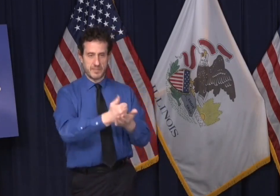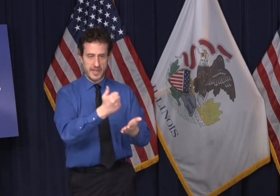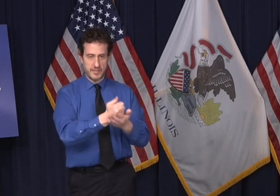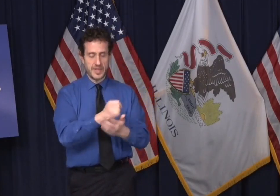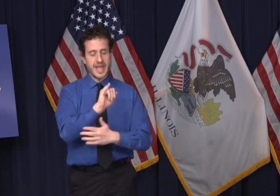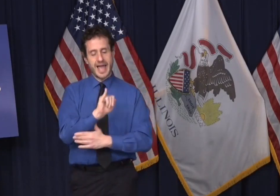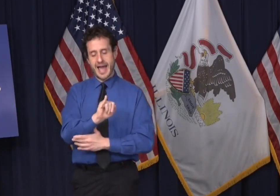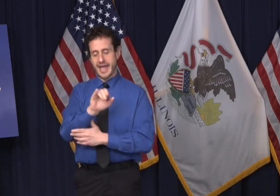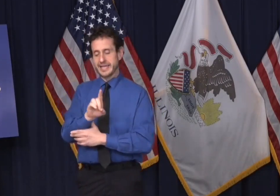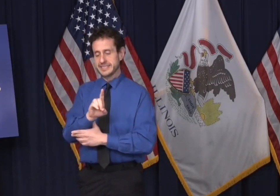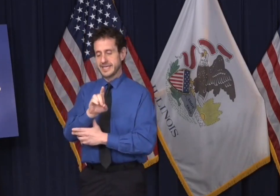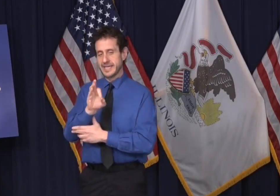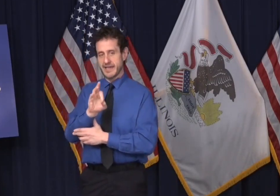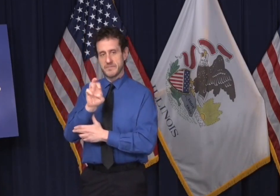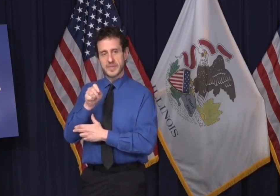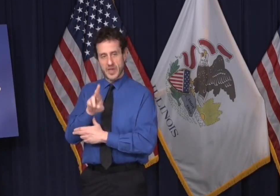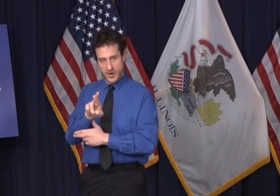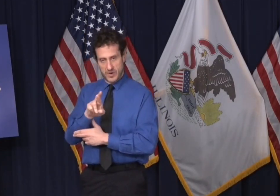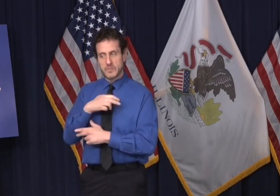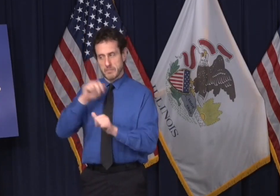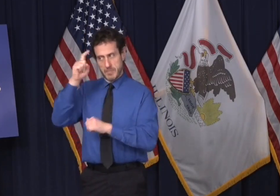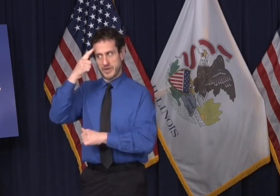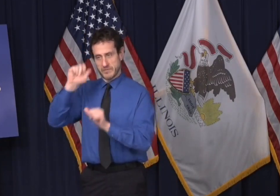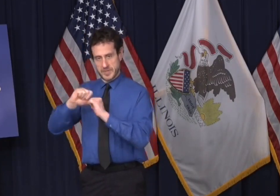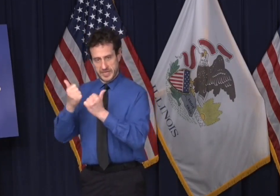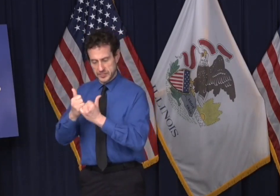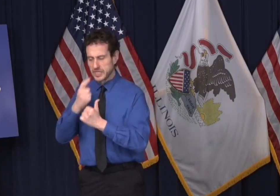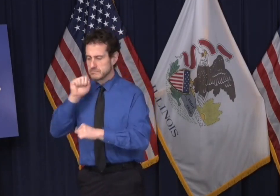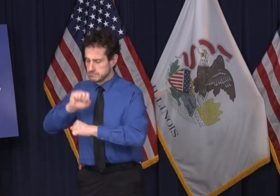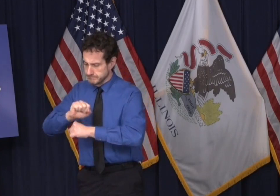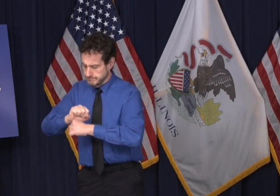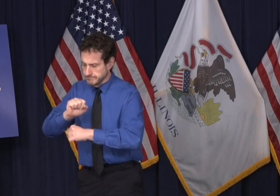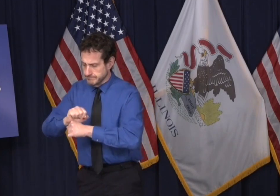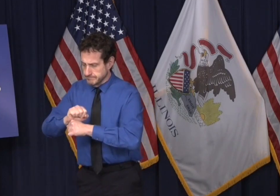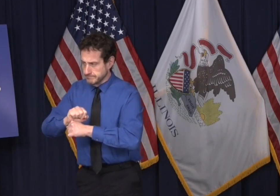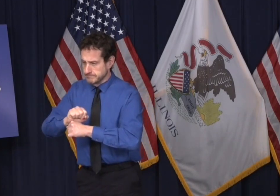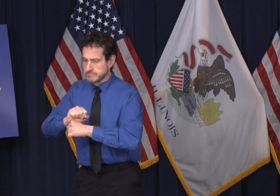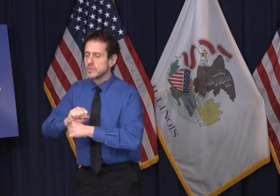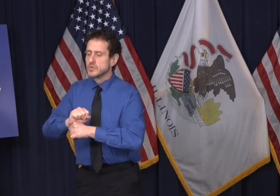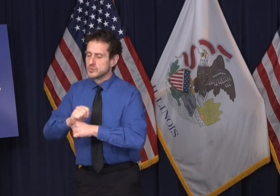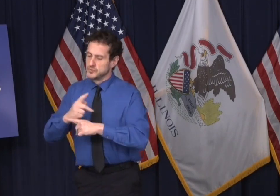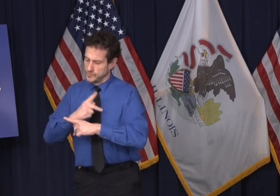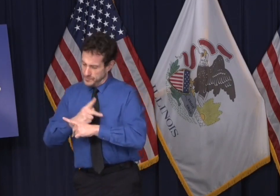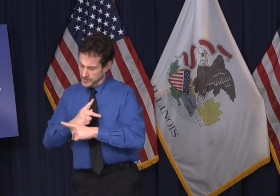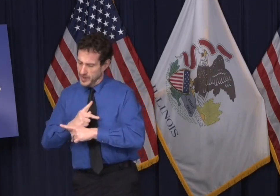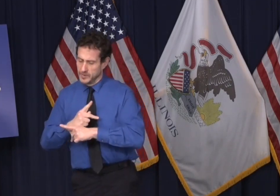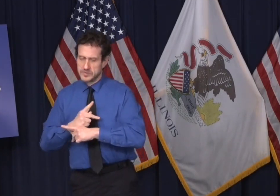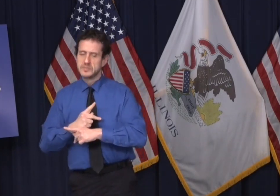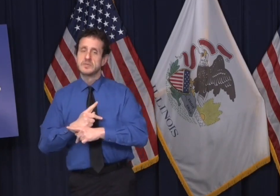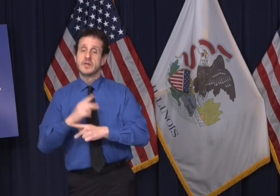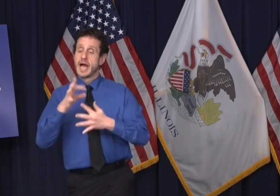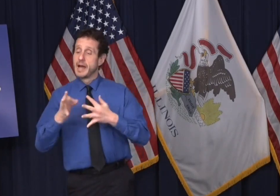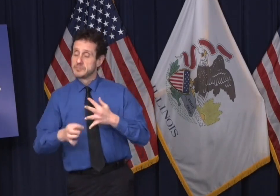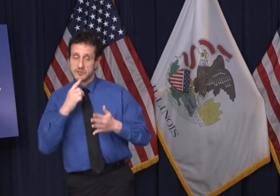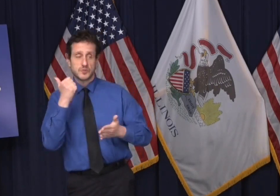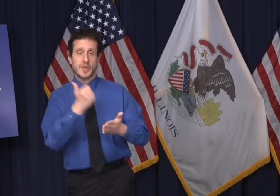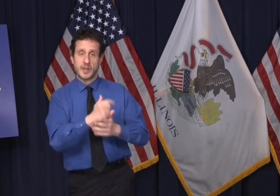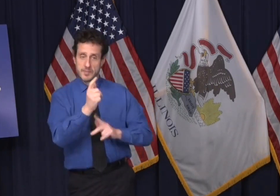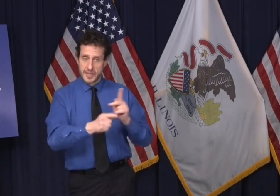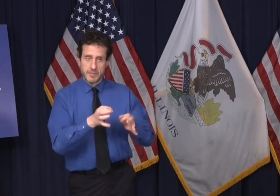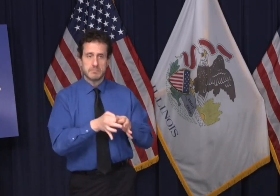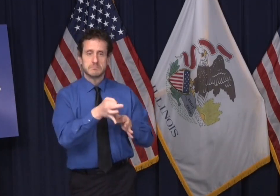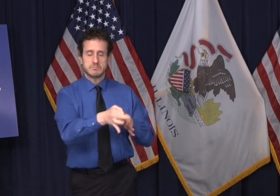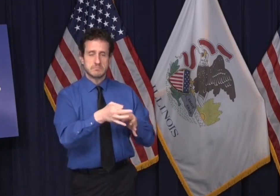IDFPR has worked tirelessly to secure loan relief options with 20 student loan